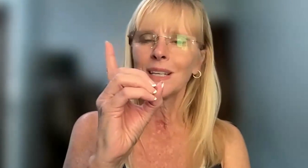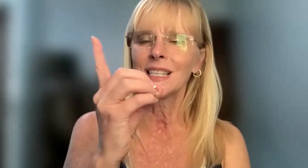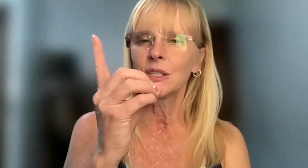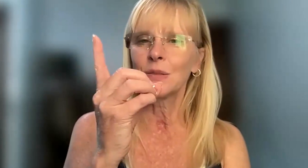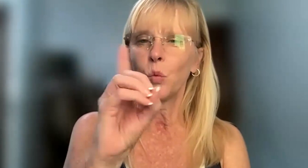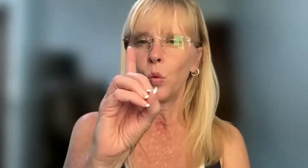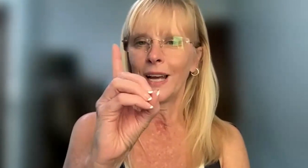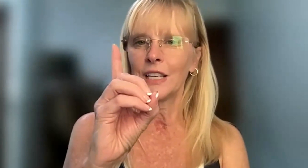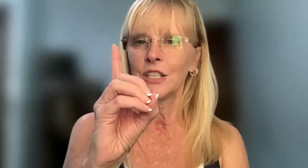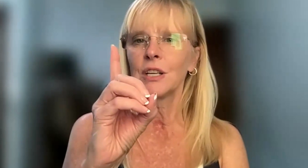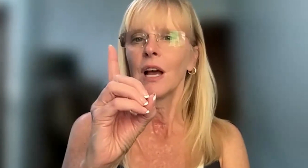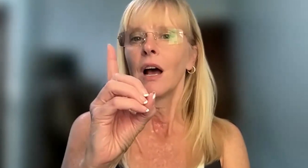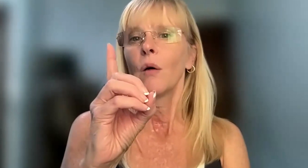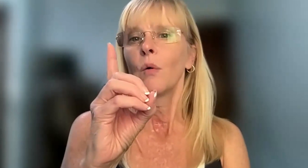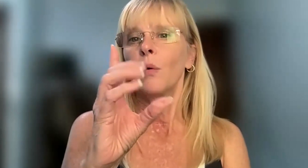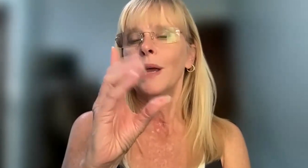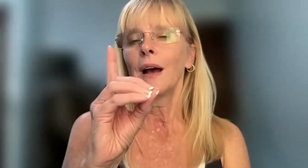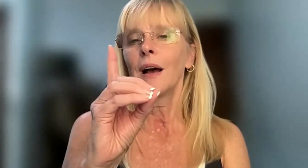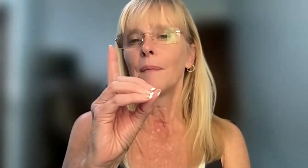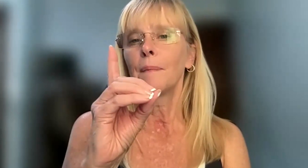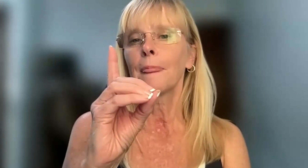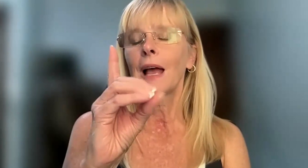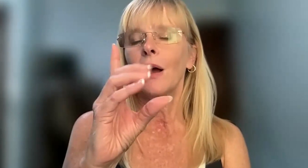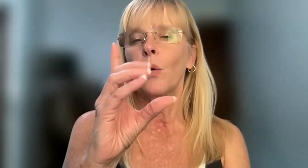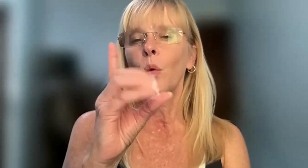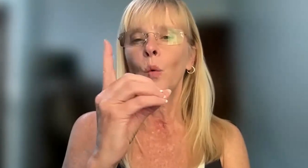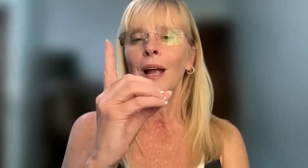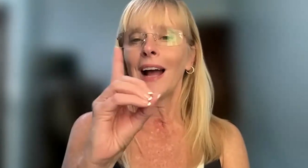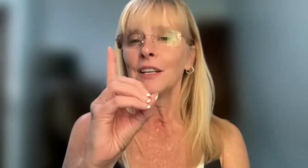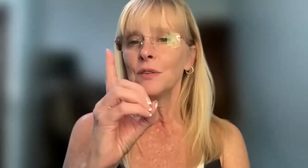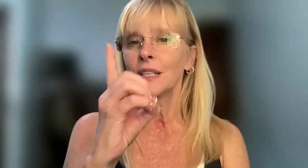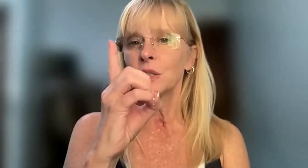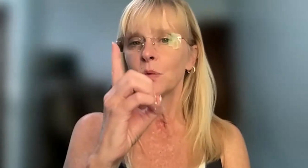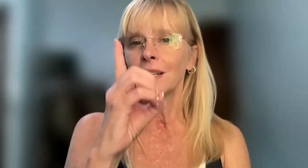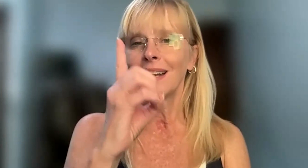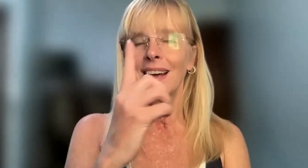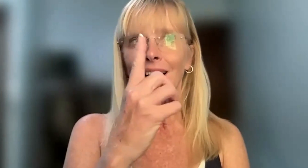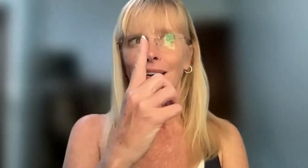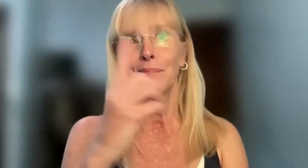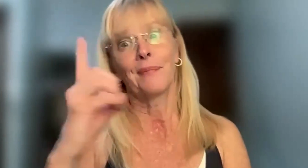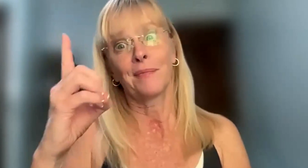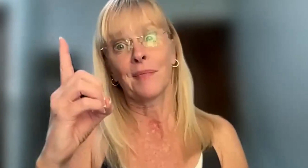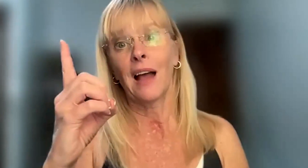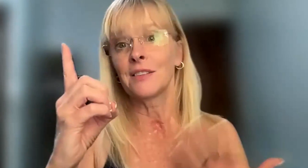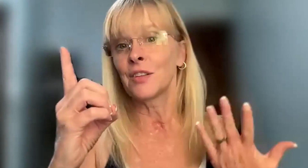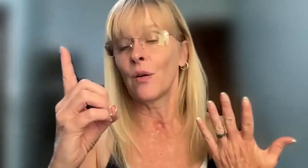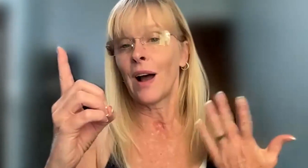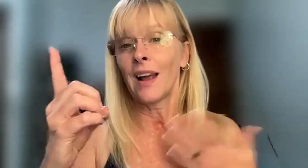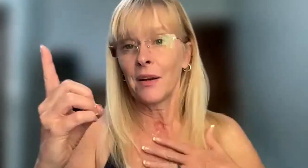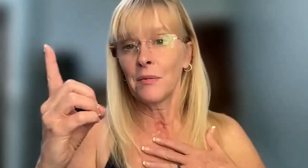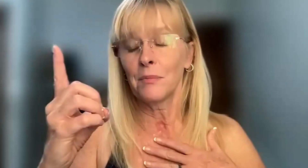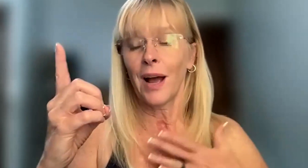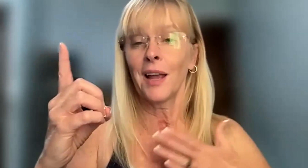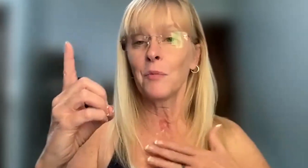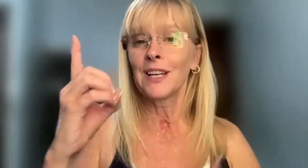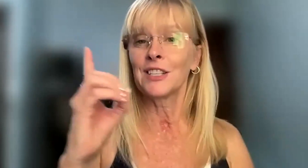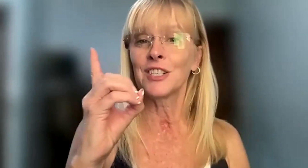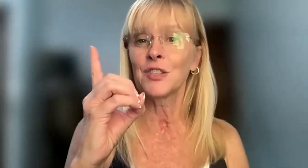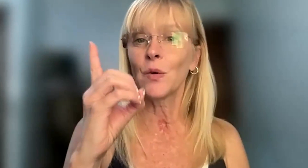is which? Well, I do this one. So I am religious. So I